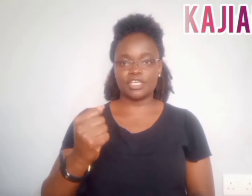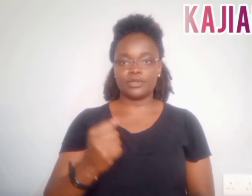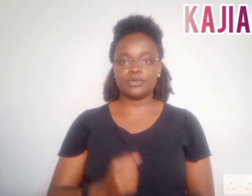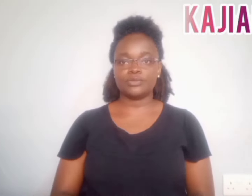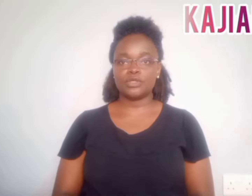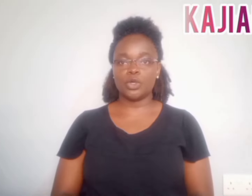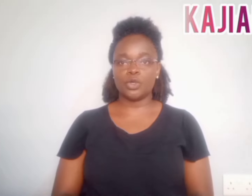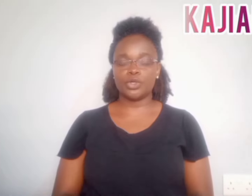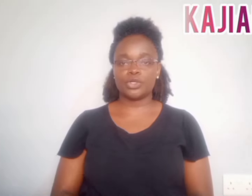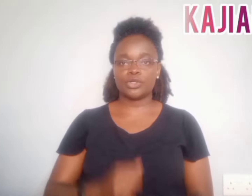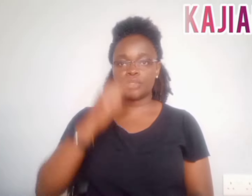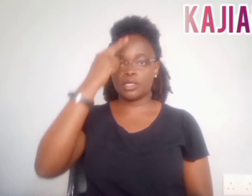Kajiado. Or